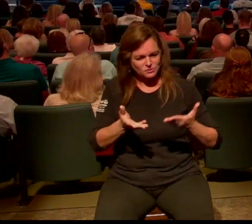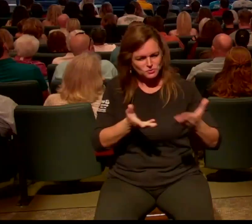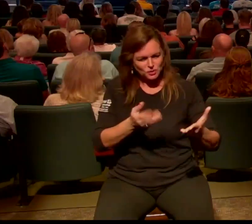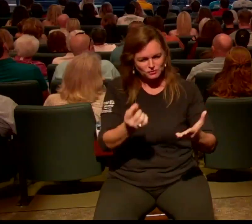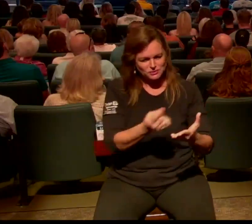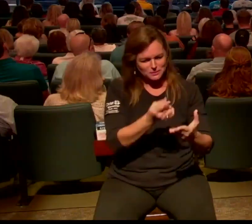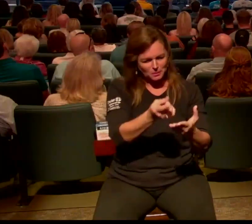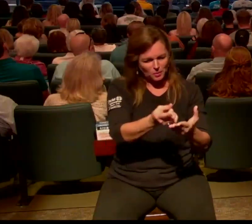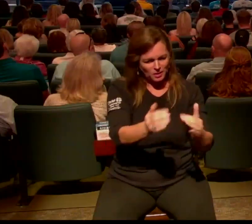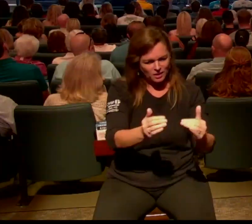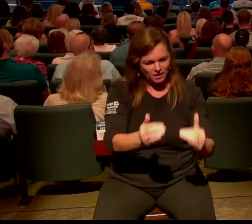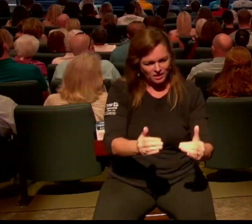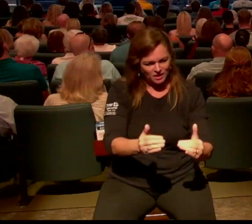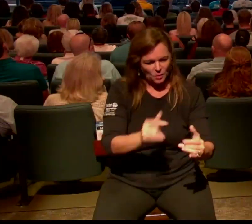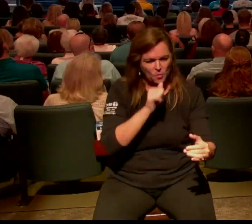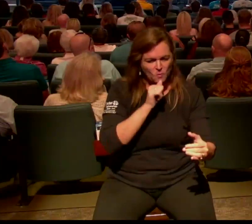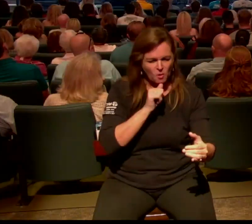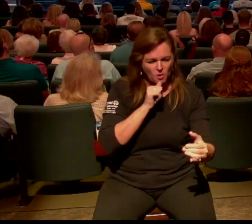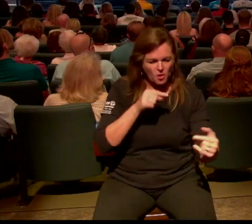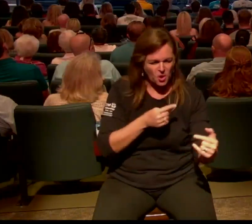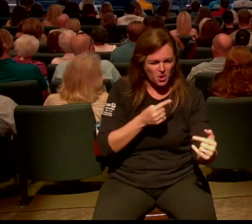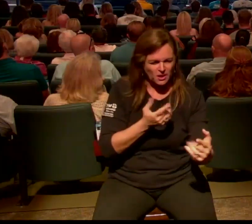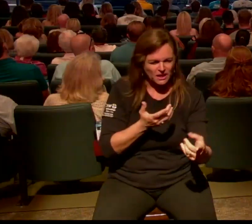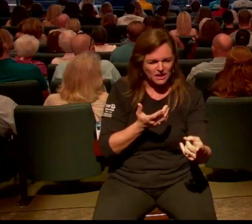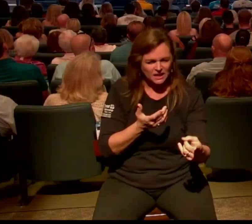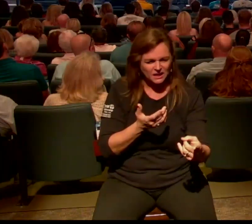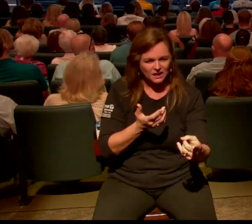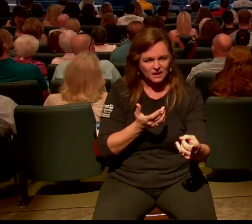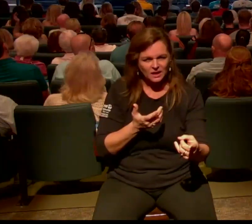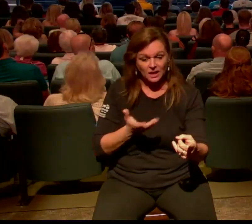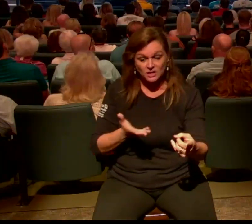So I have people all the time, they'll say something like this to me. They'll say, John, wow,